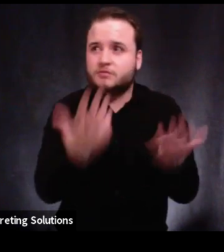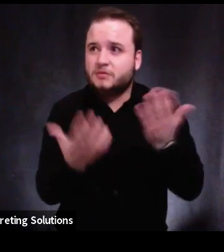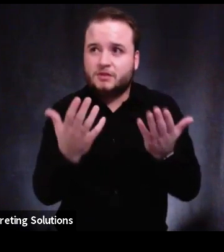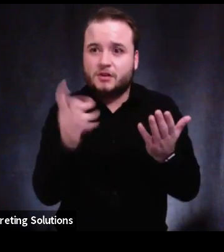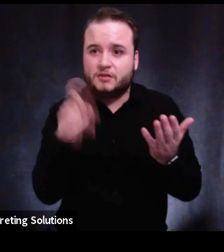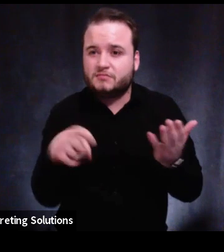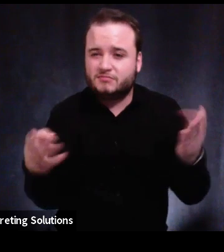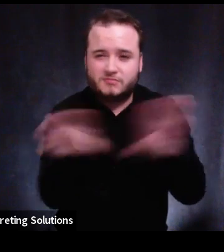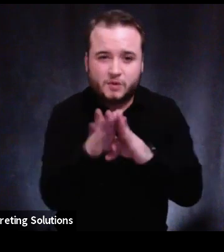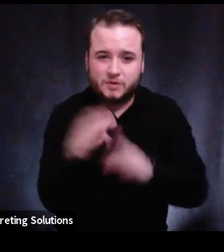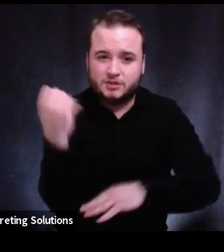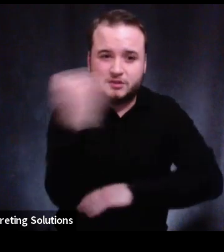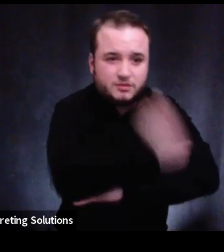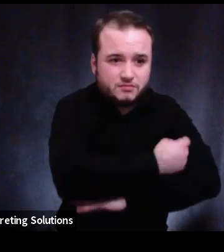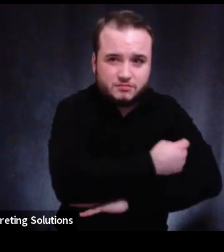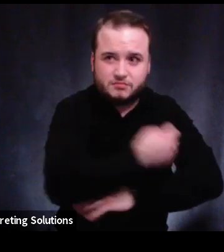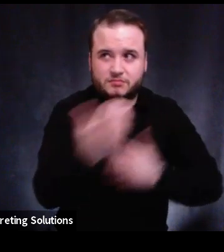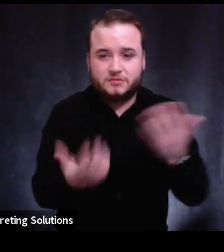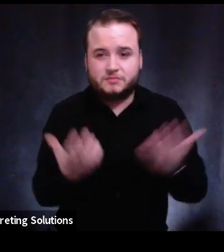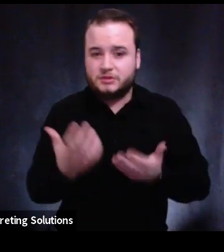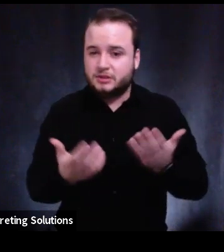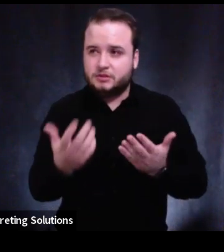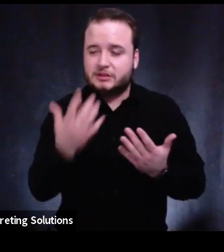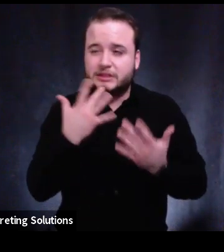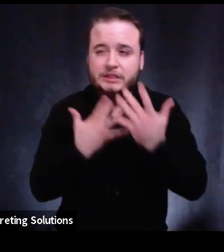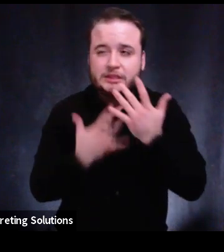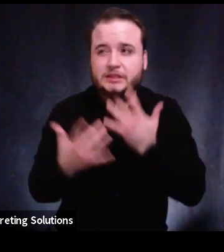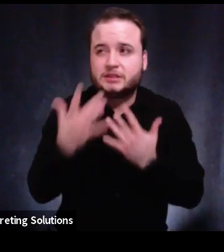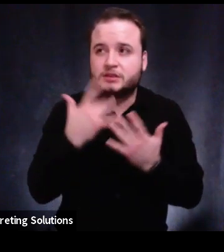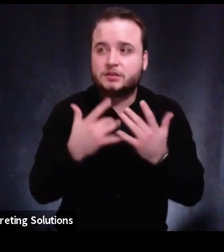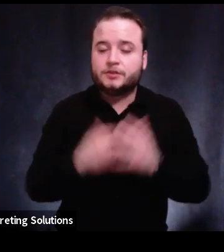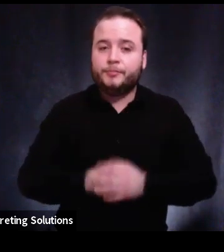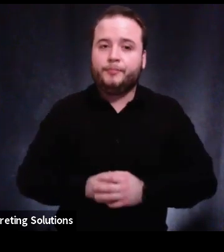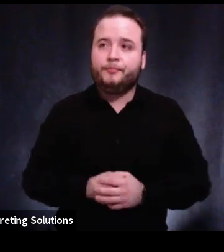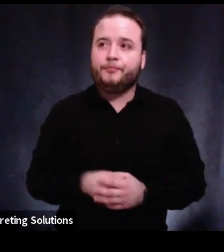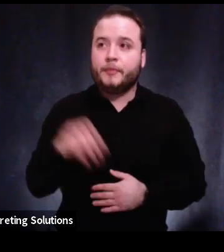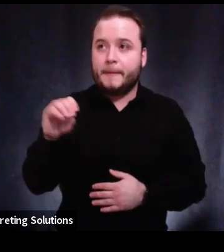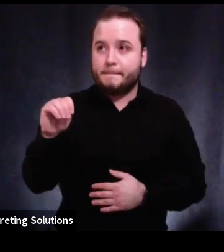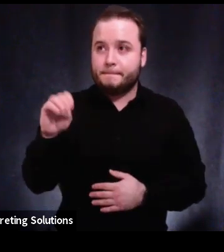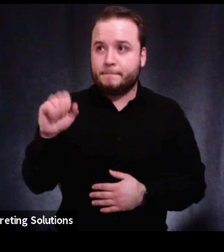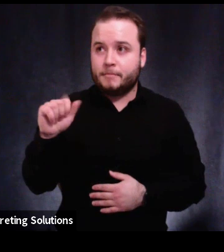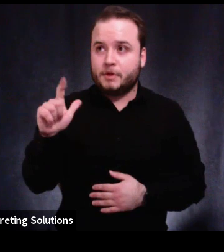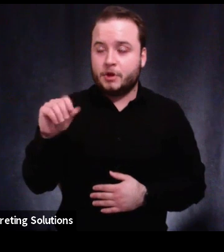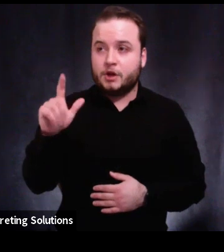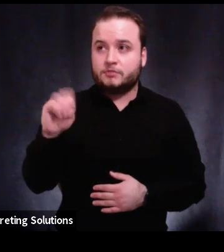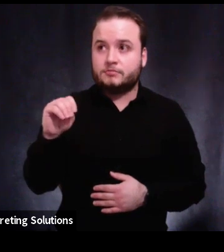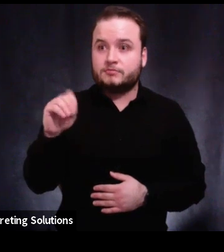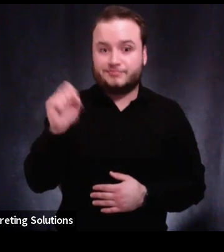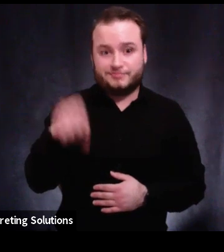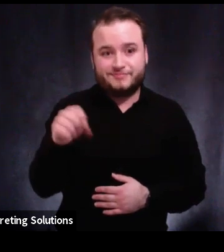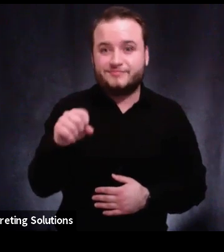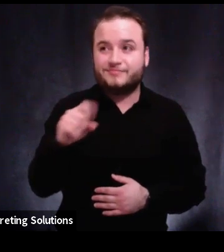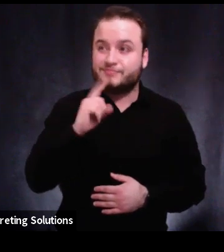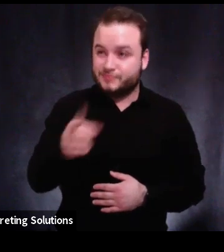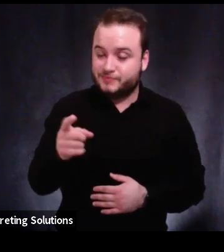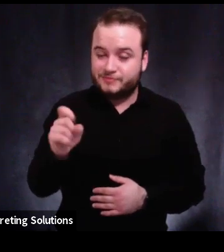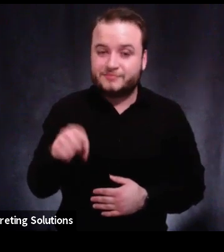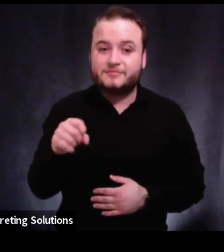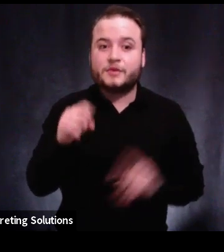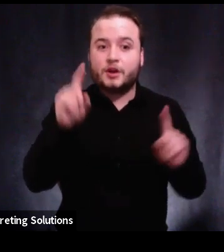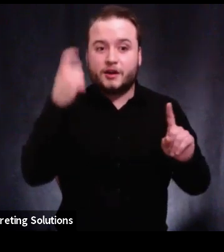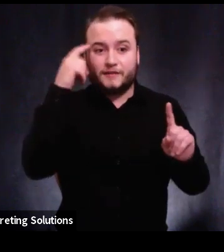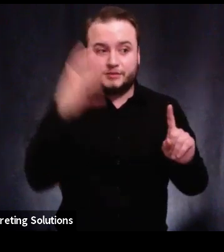That is absolutely true and absolutely a worry. And I think the governor has mentioned that he's in regular contact with our